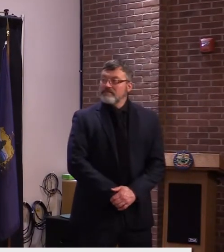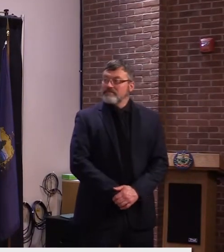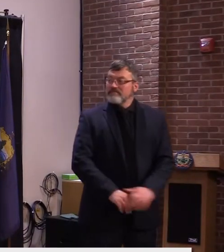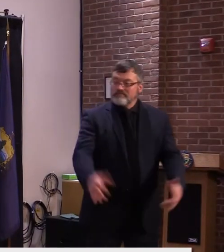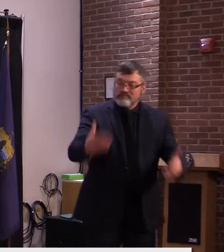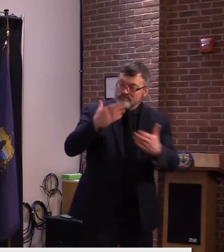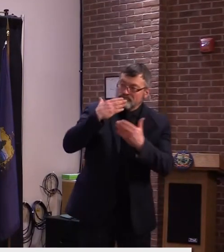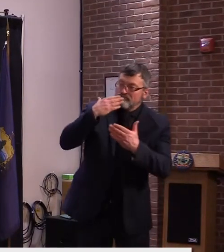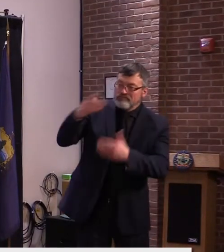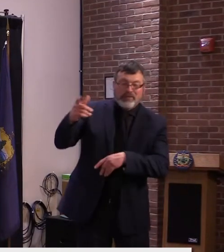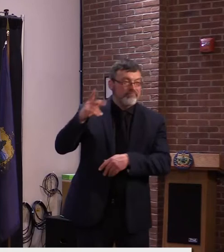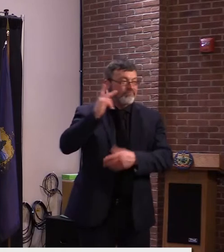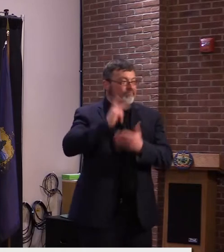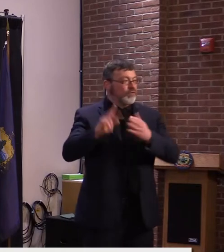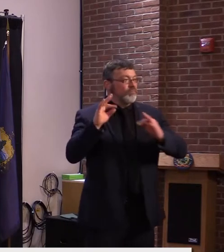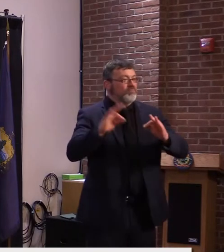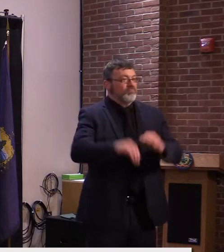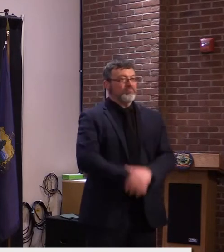Thank you.